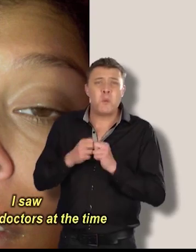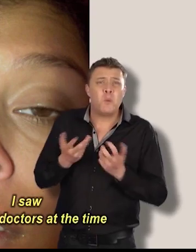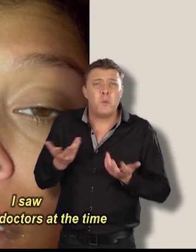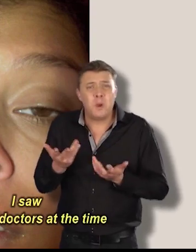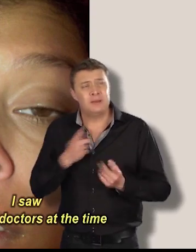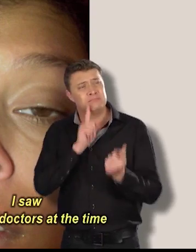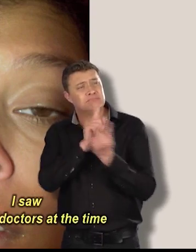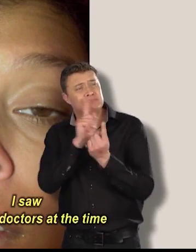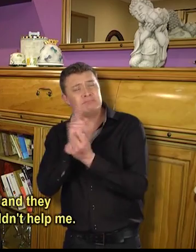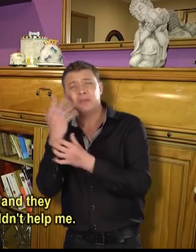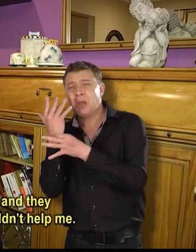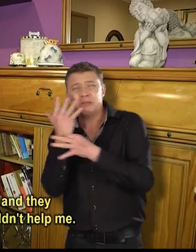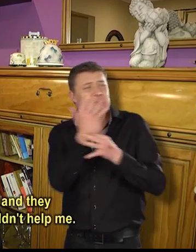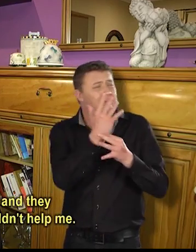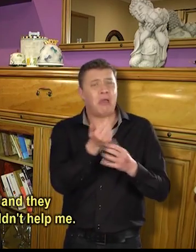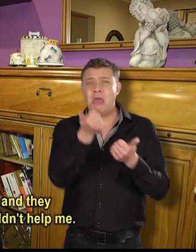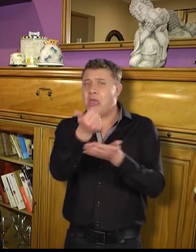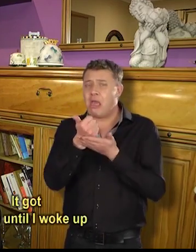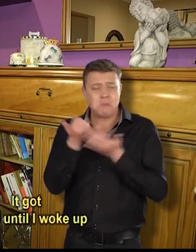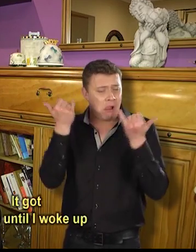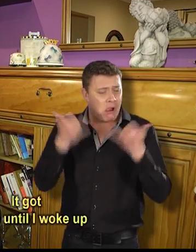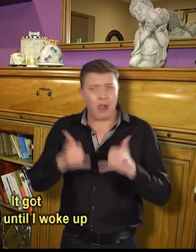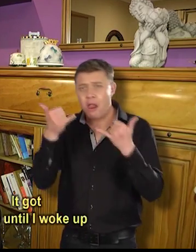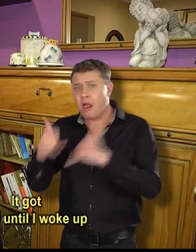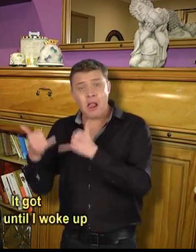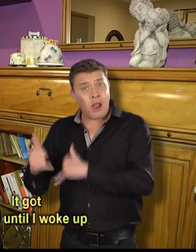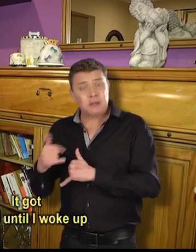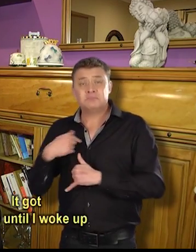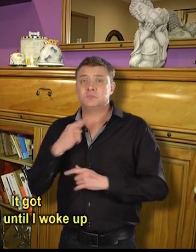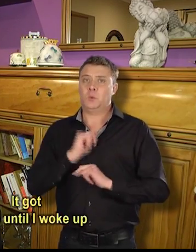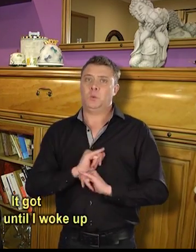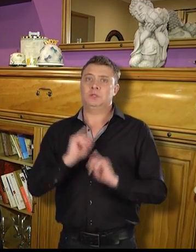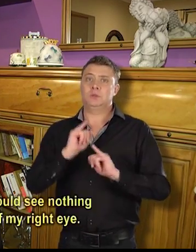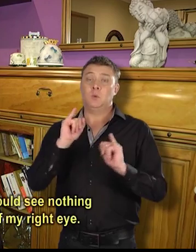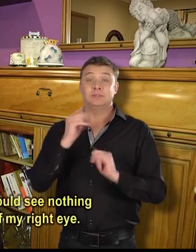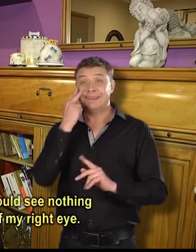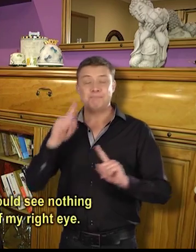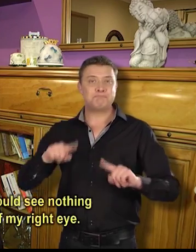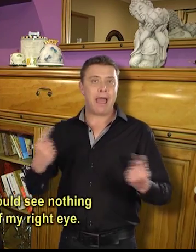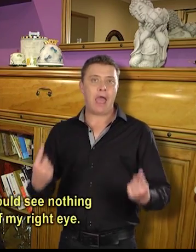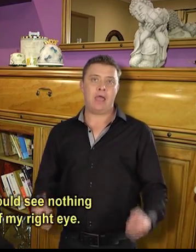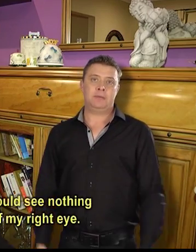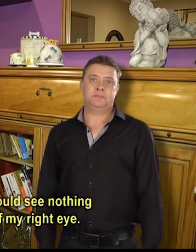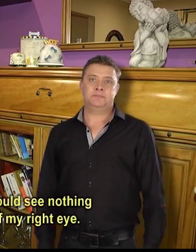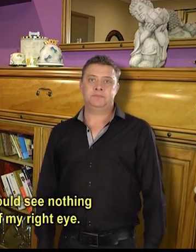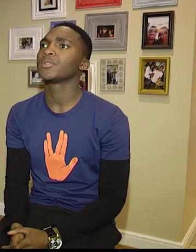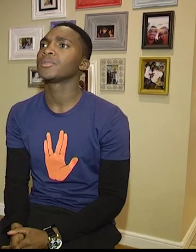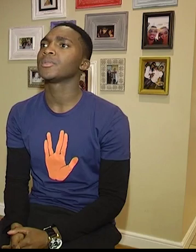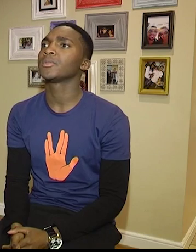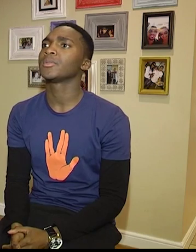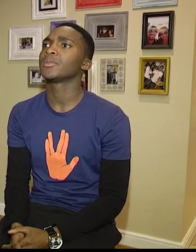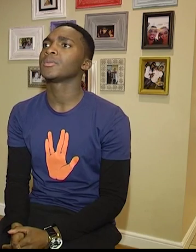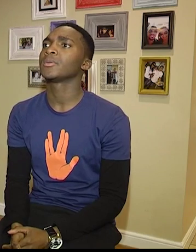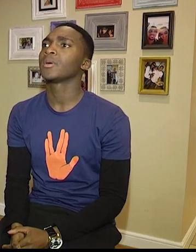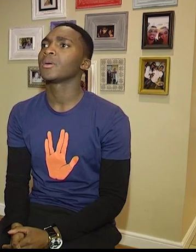many doctors at the time and they couldn't help me. And it got worse and worse until I woke up and I could see nothing out of my right eye.